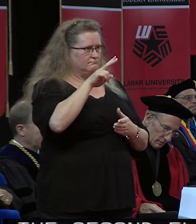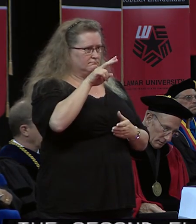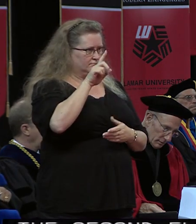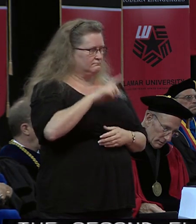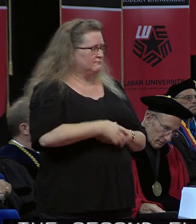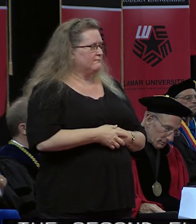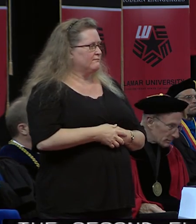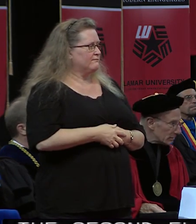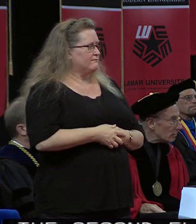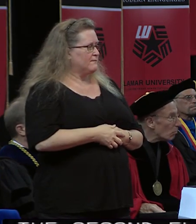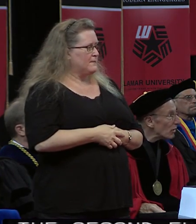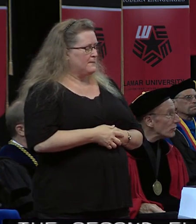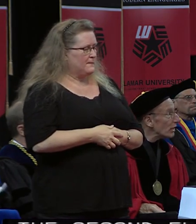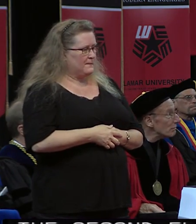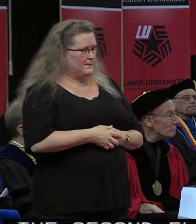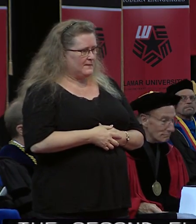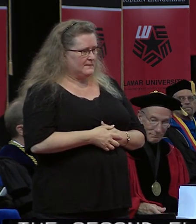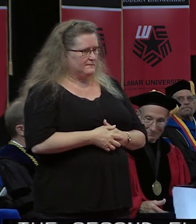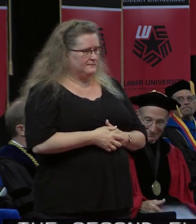Ms. Duke?